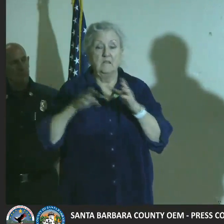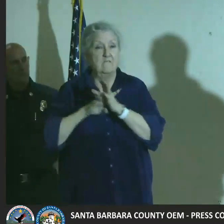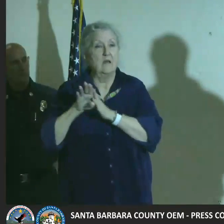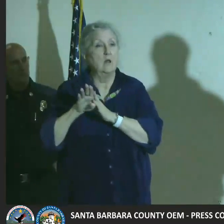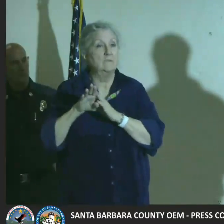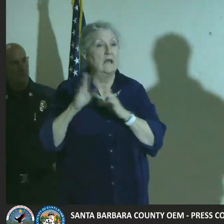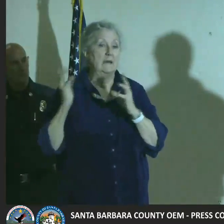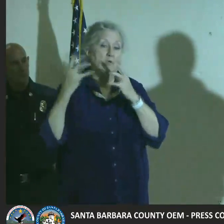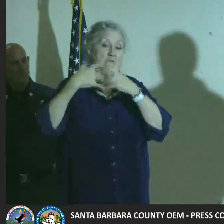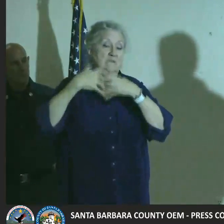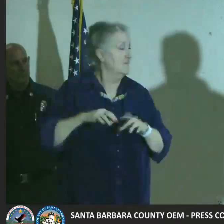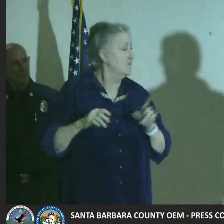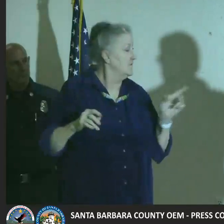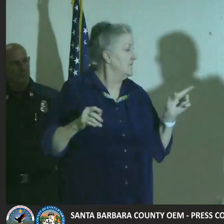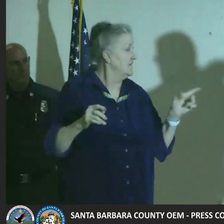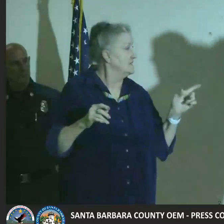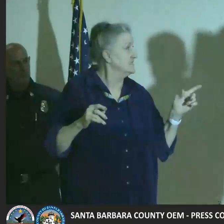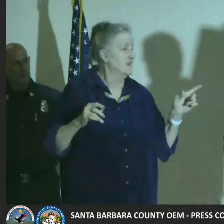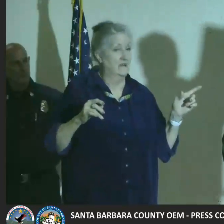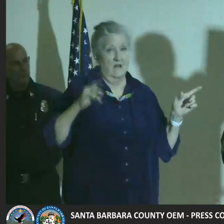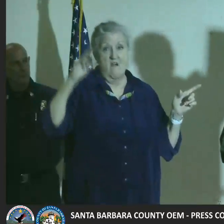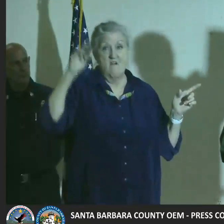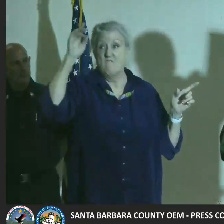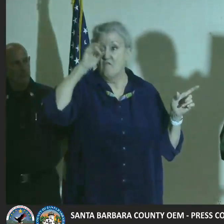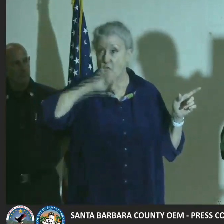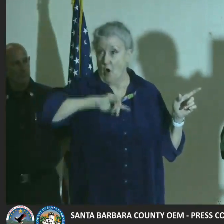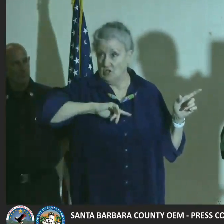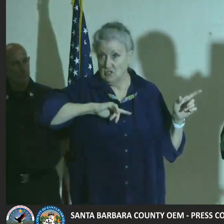developed and put together this fraudulent